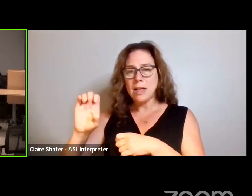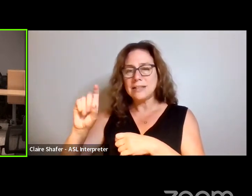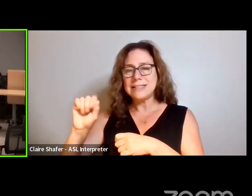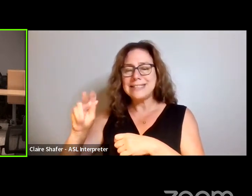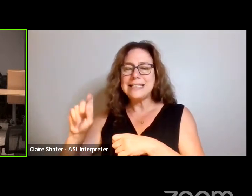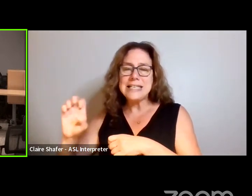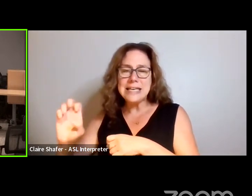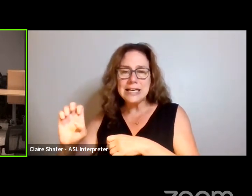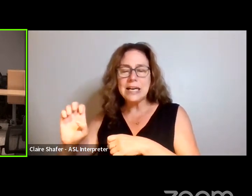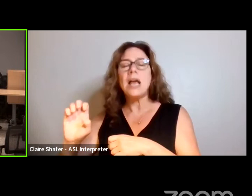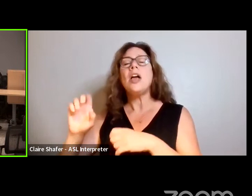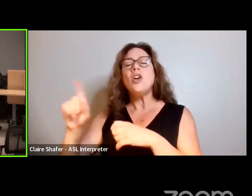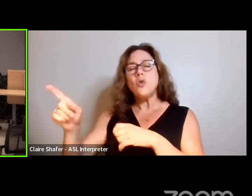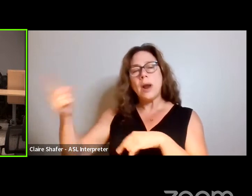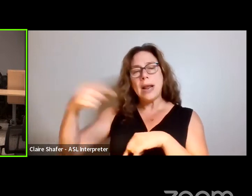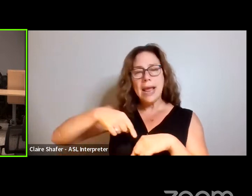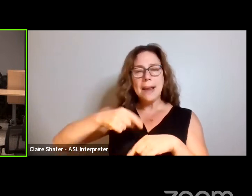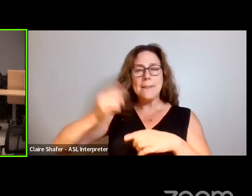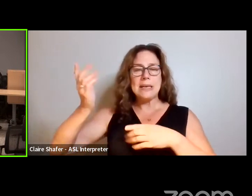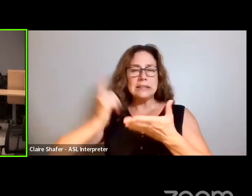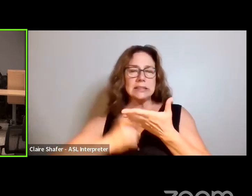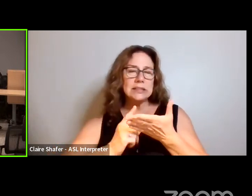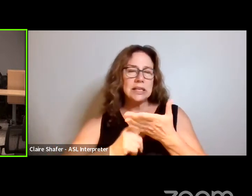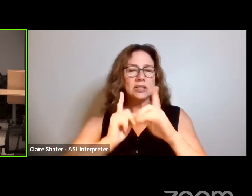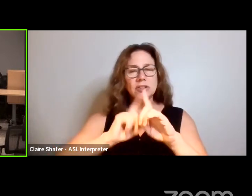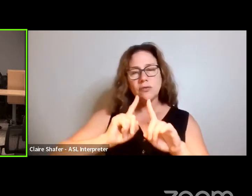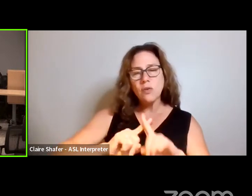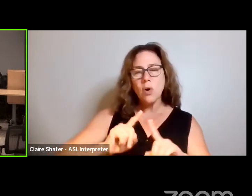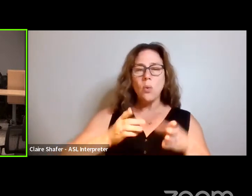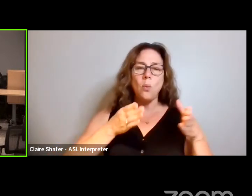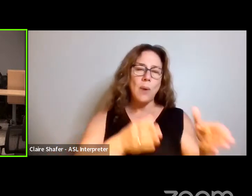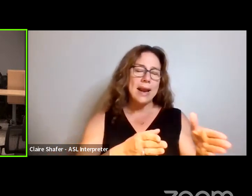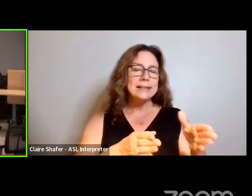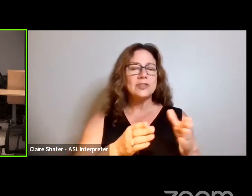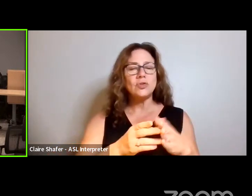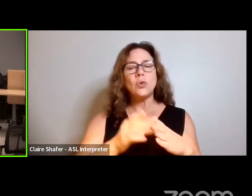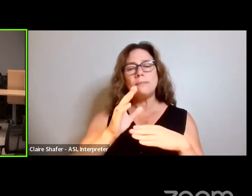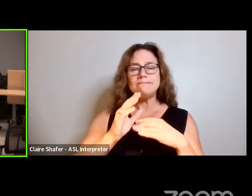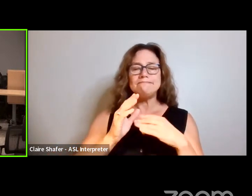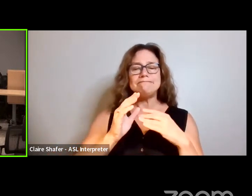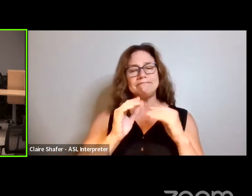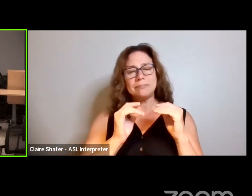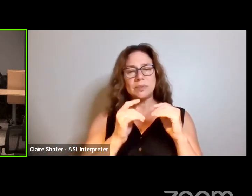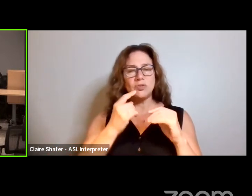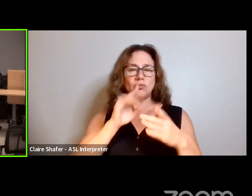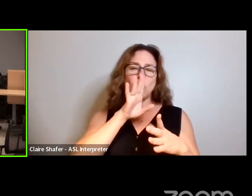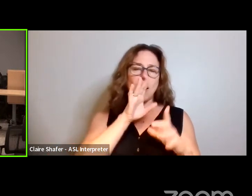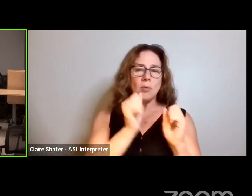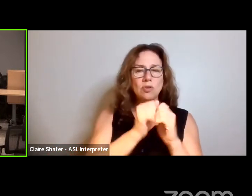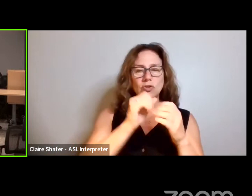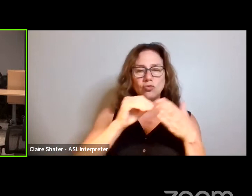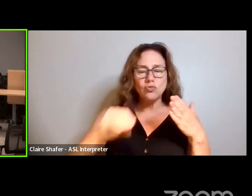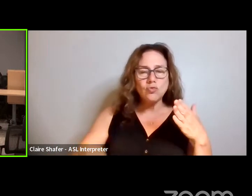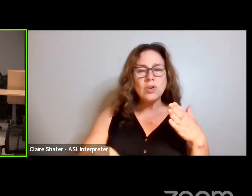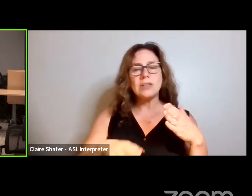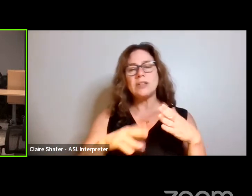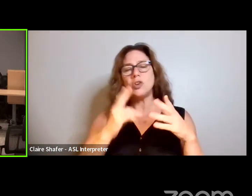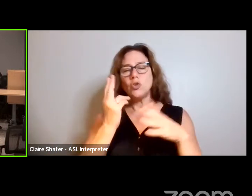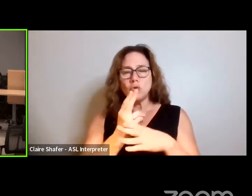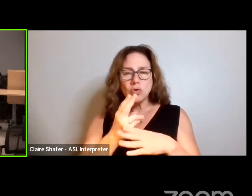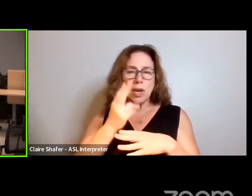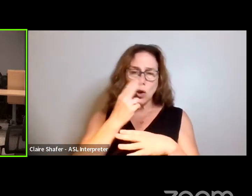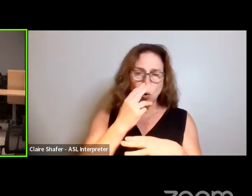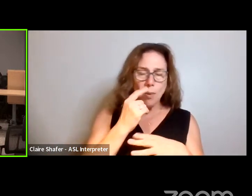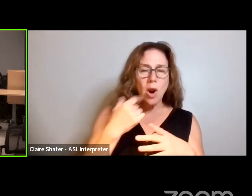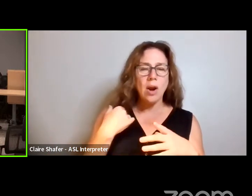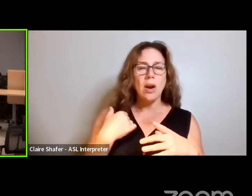building relationships with students and kind of using different techniques and humor. And I really want to thank the district in a lot of ways, a lot of the different departments,